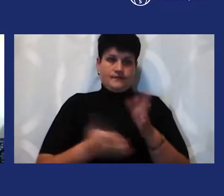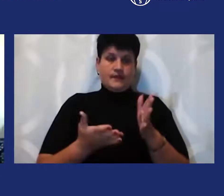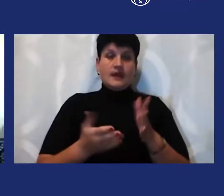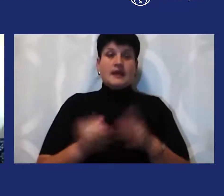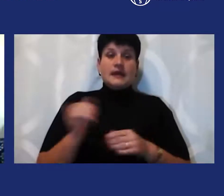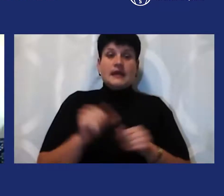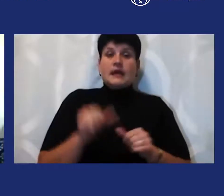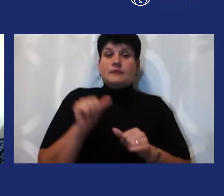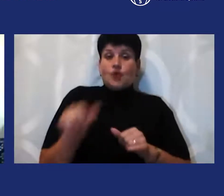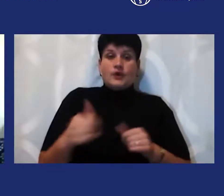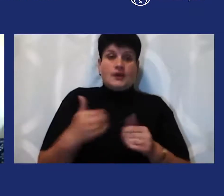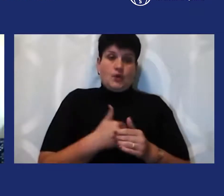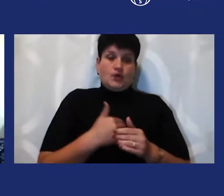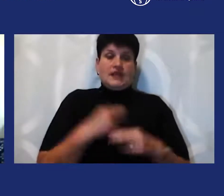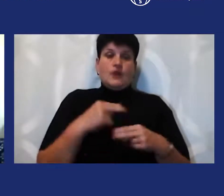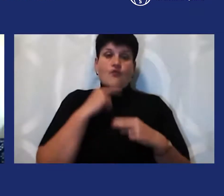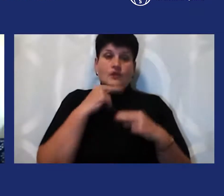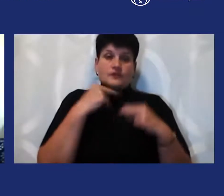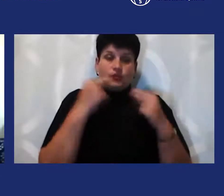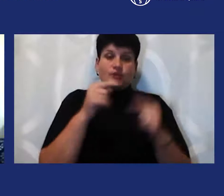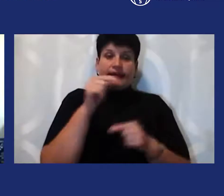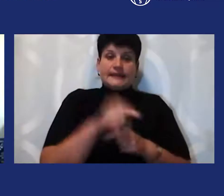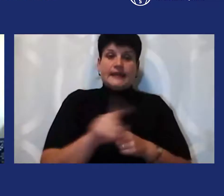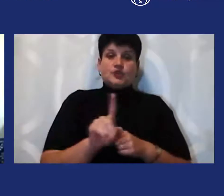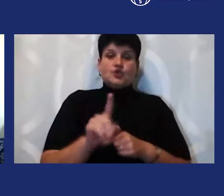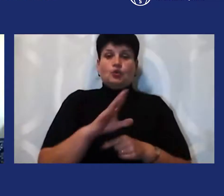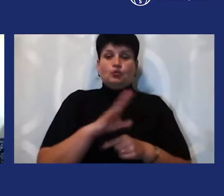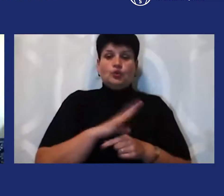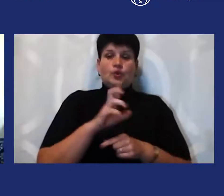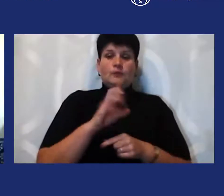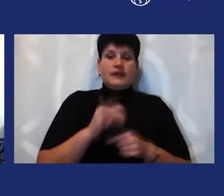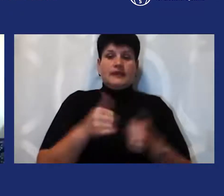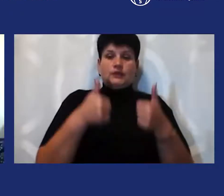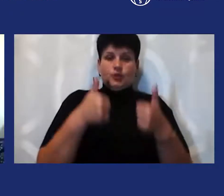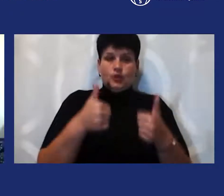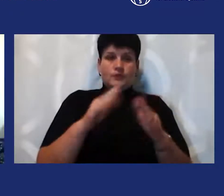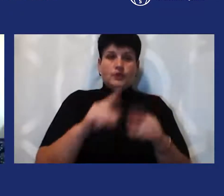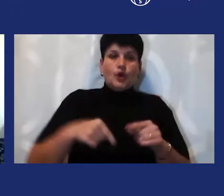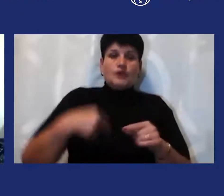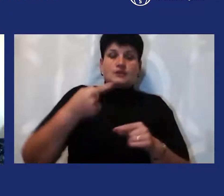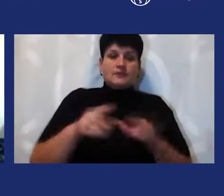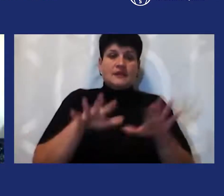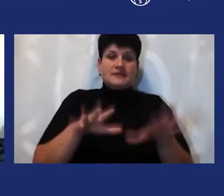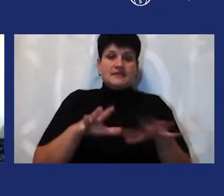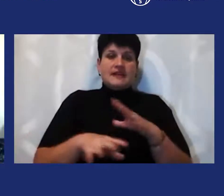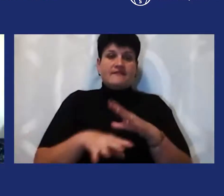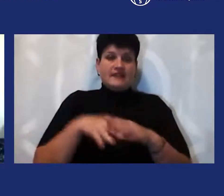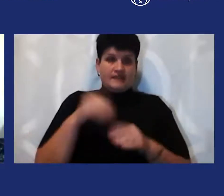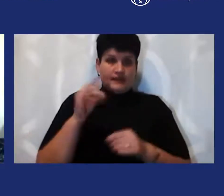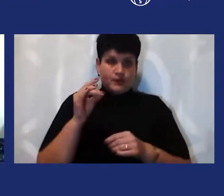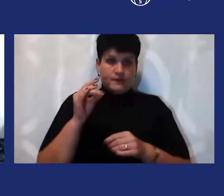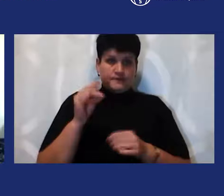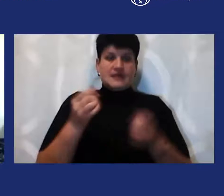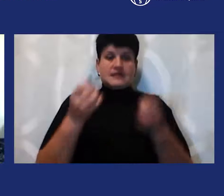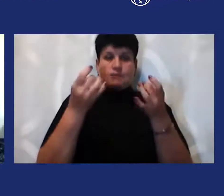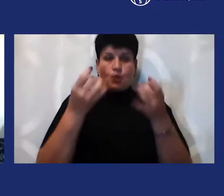and complaints. However, rarely they are brought to an end. And I hope by